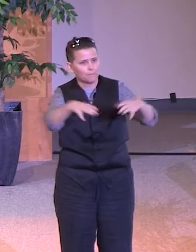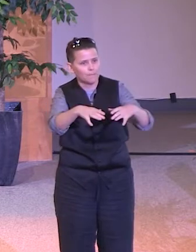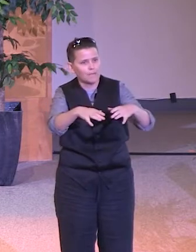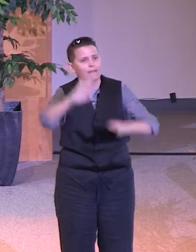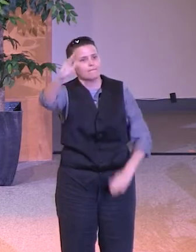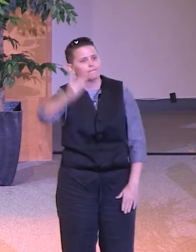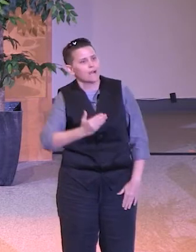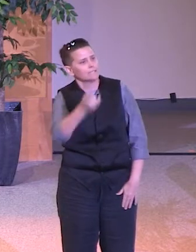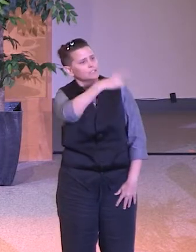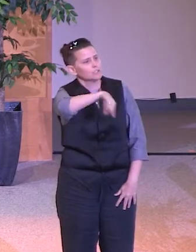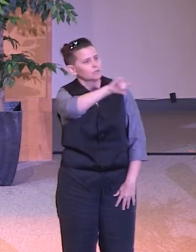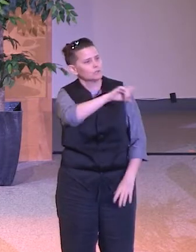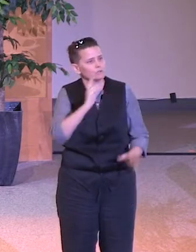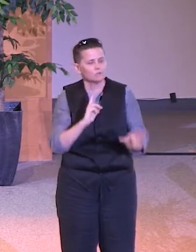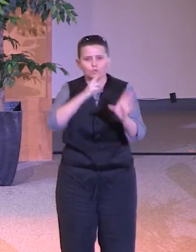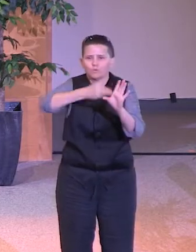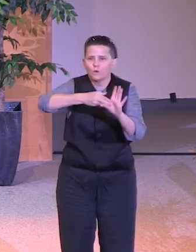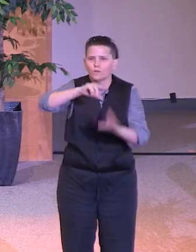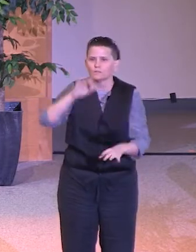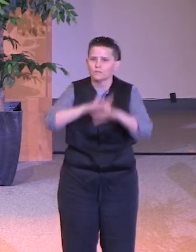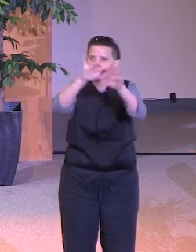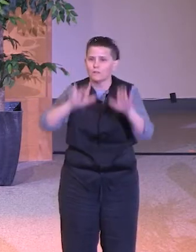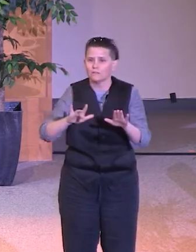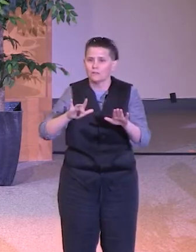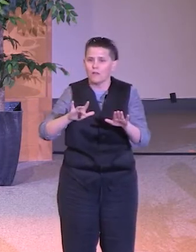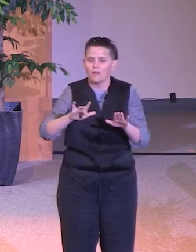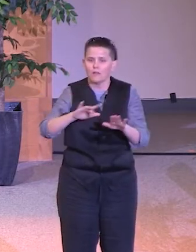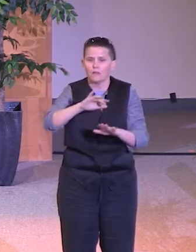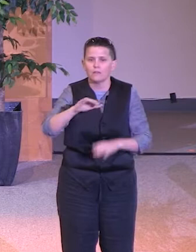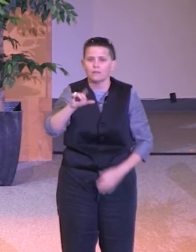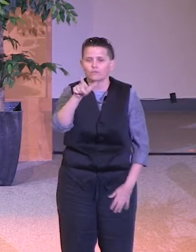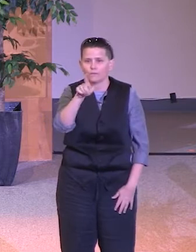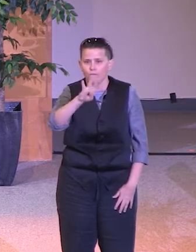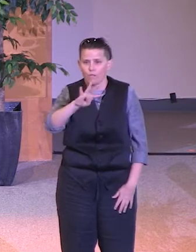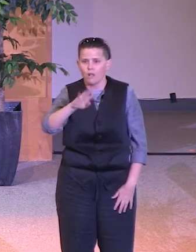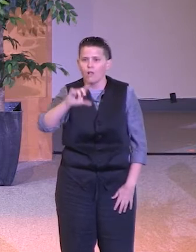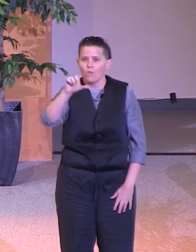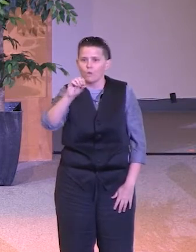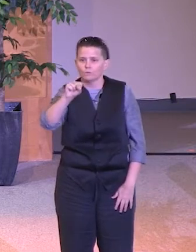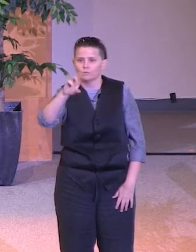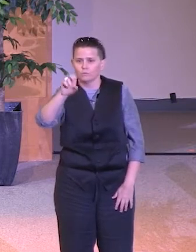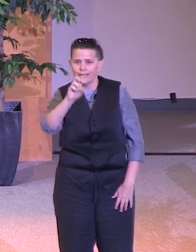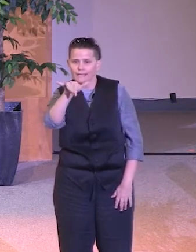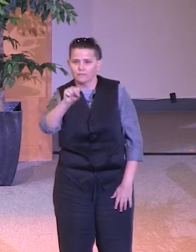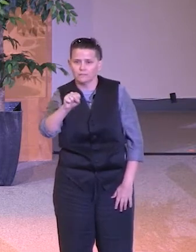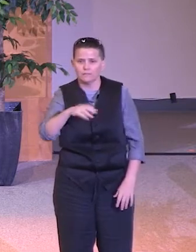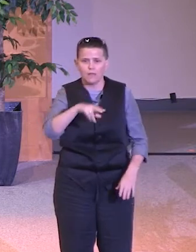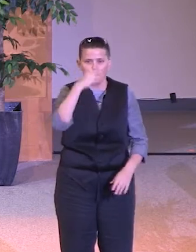to join on Sunday the 24th after service at the Mexican restaurant Los Reyes as